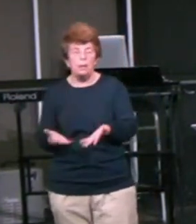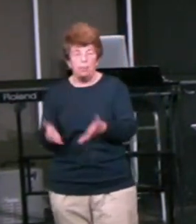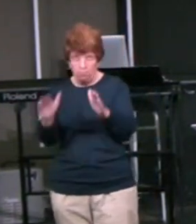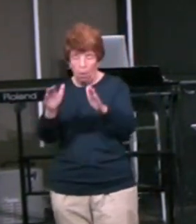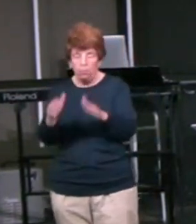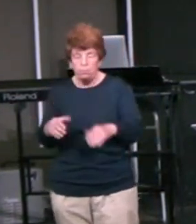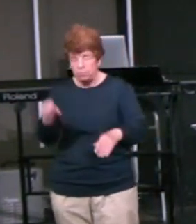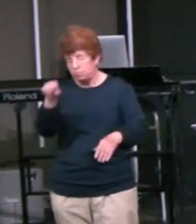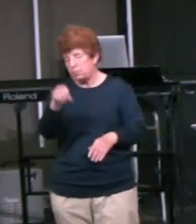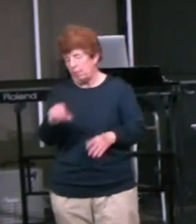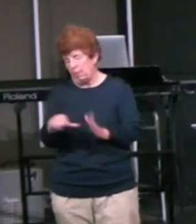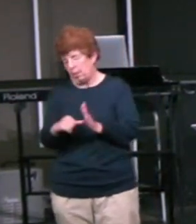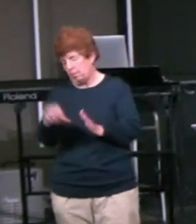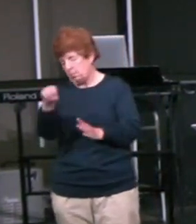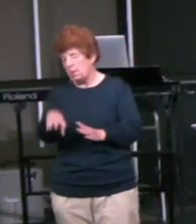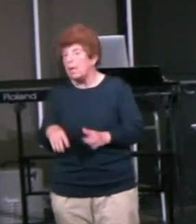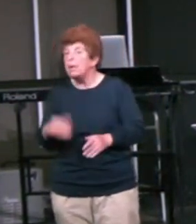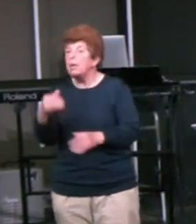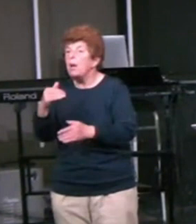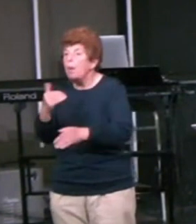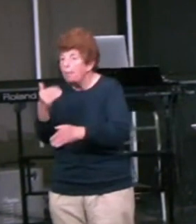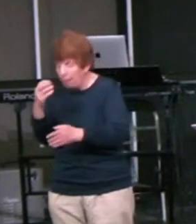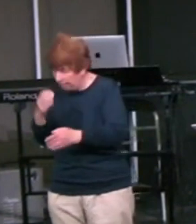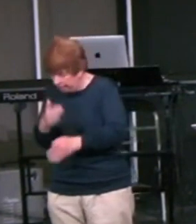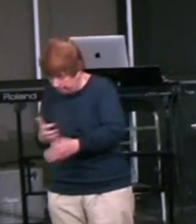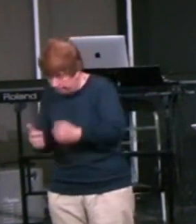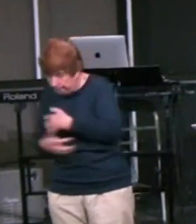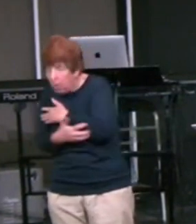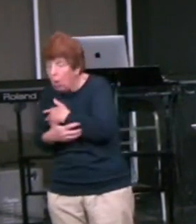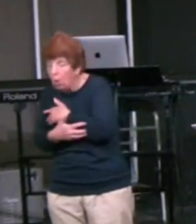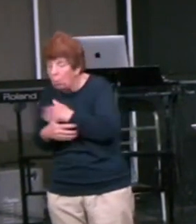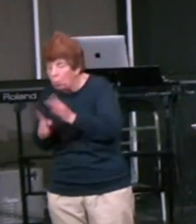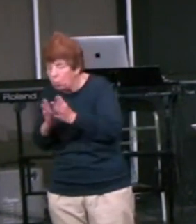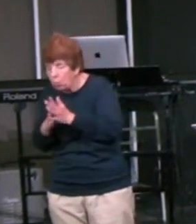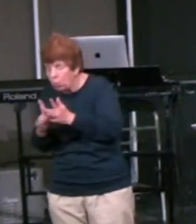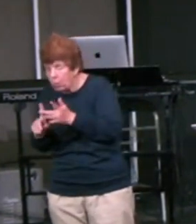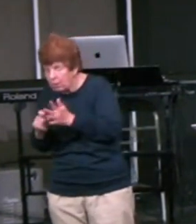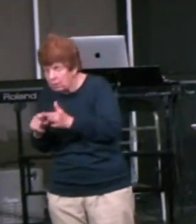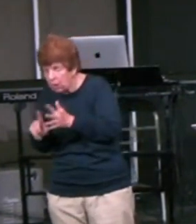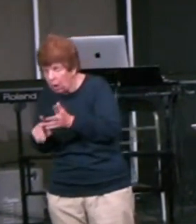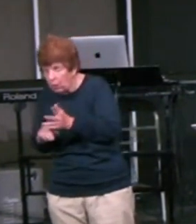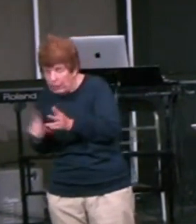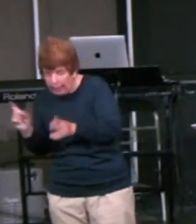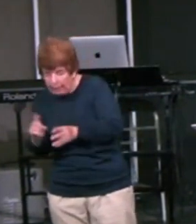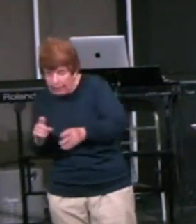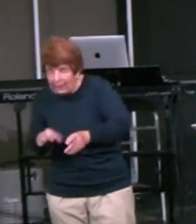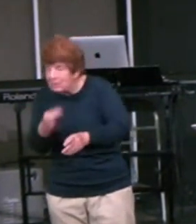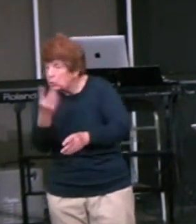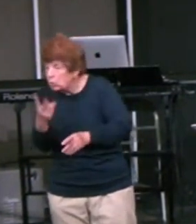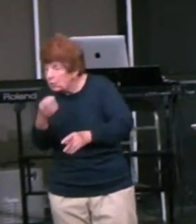box. Then a poor widow came by and dropped in two small coins.